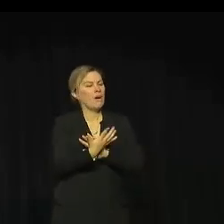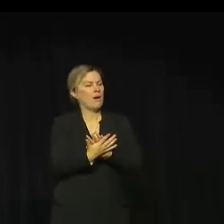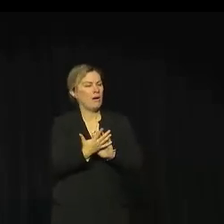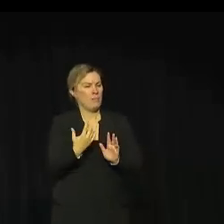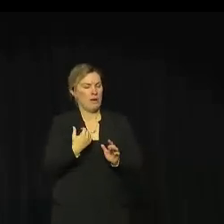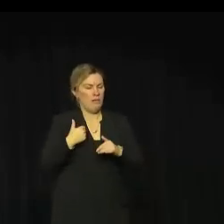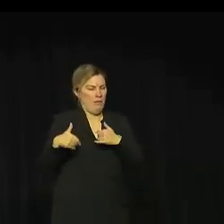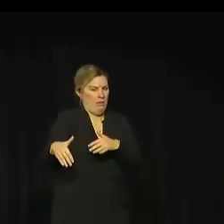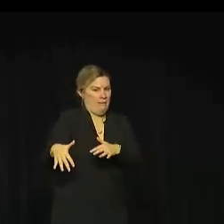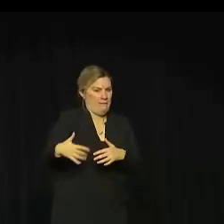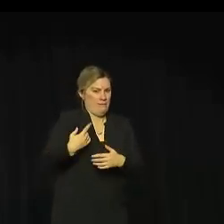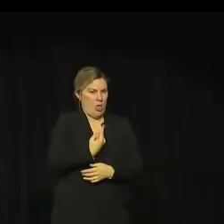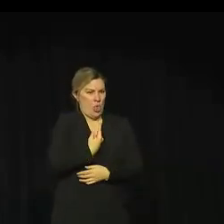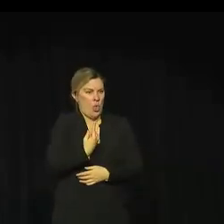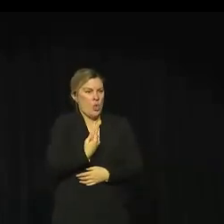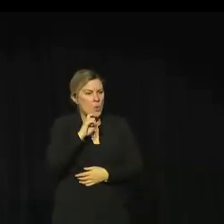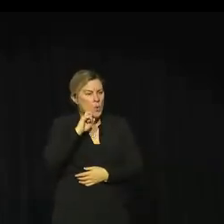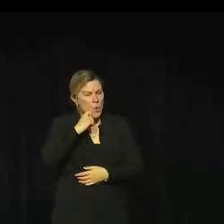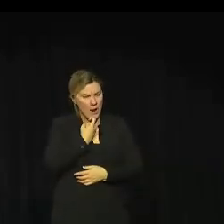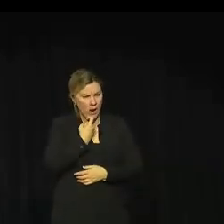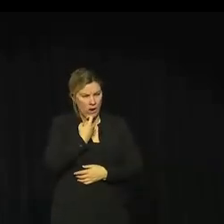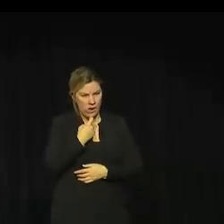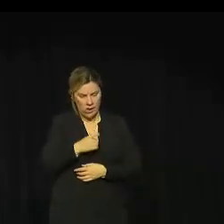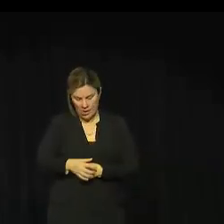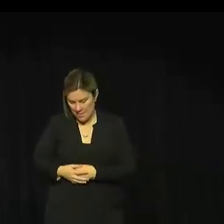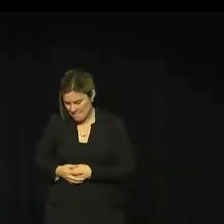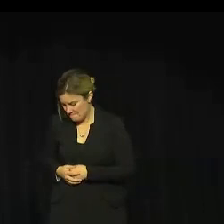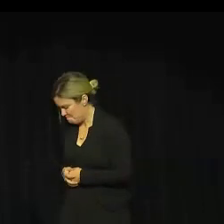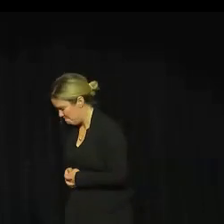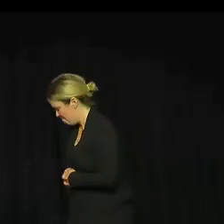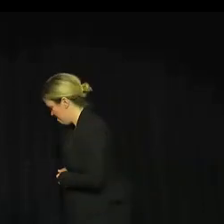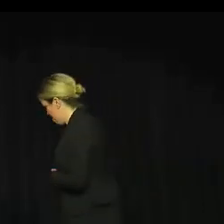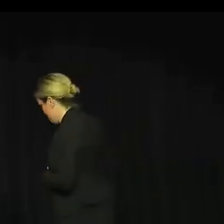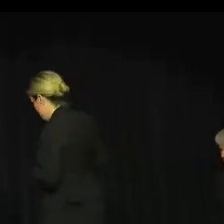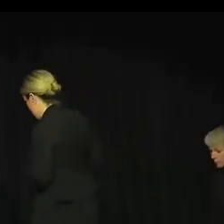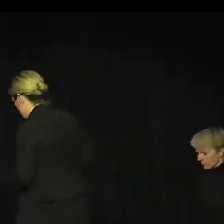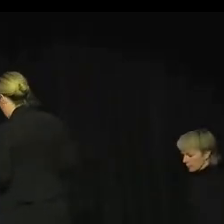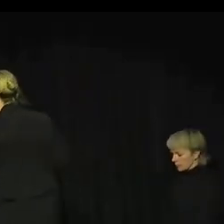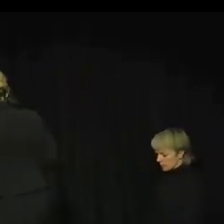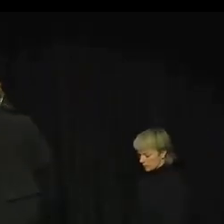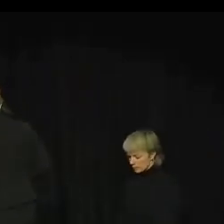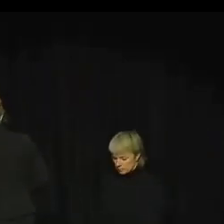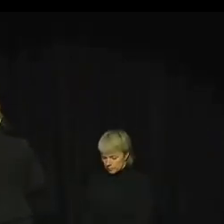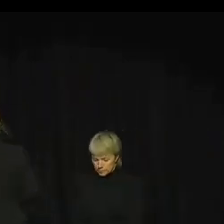left alone. So I'm telling you all these things on the eve of the